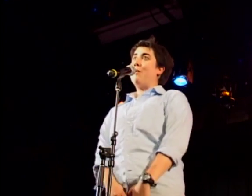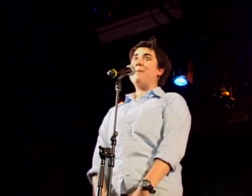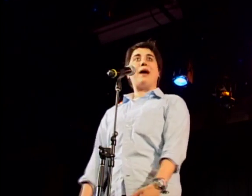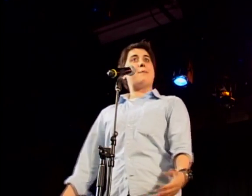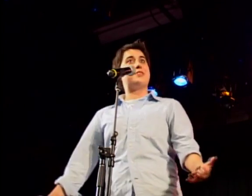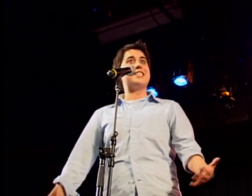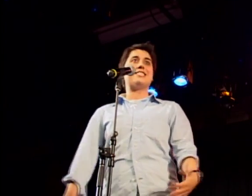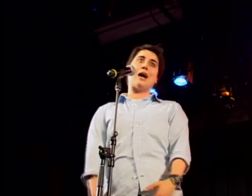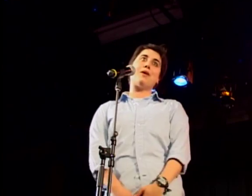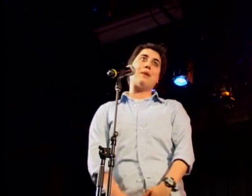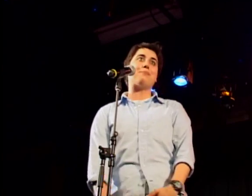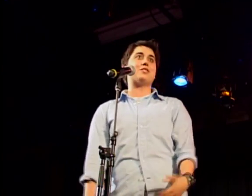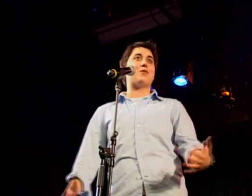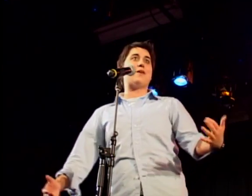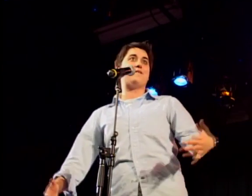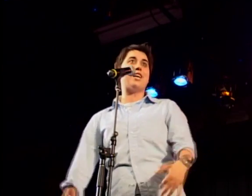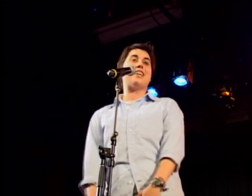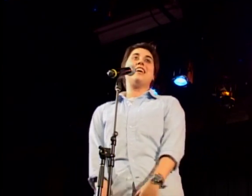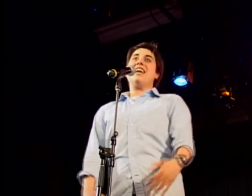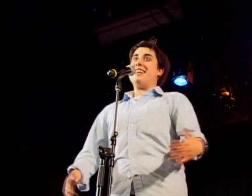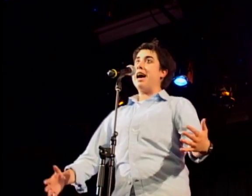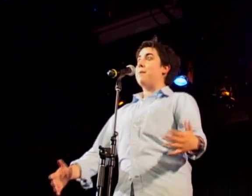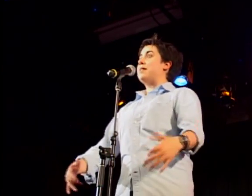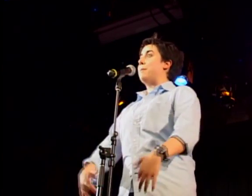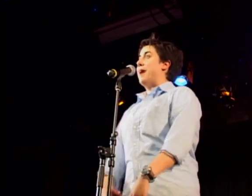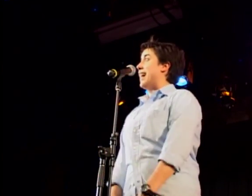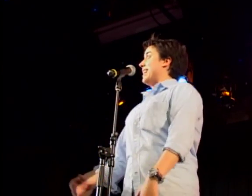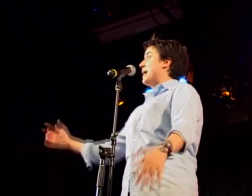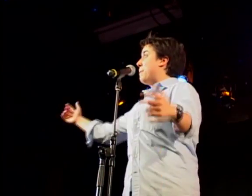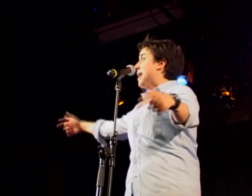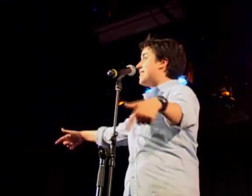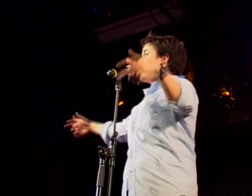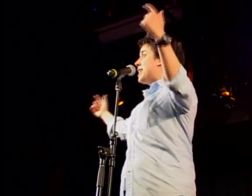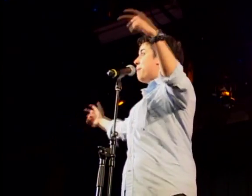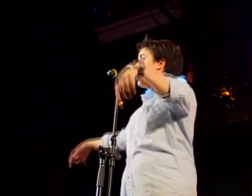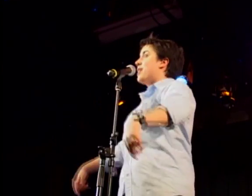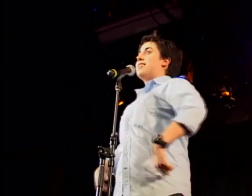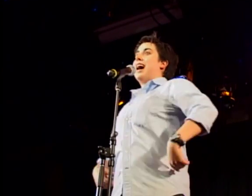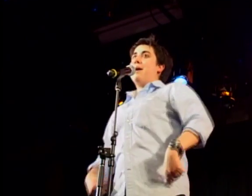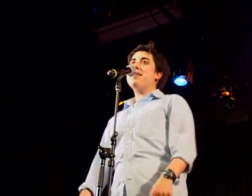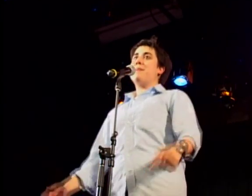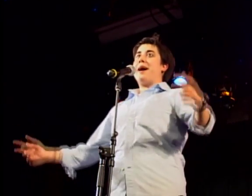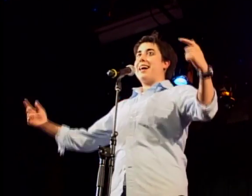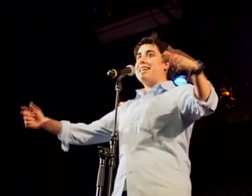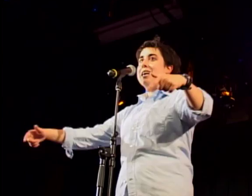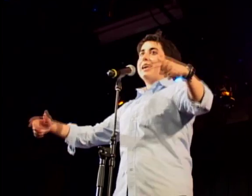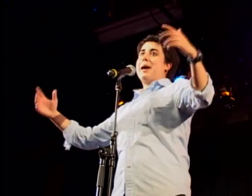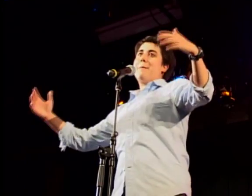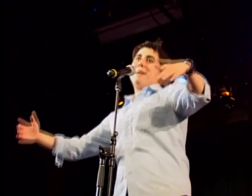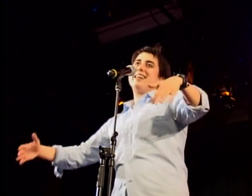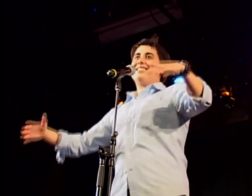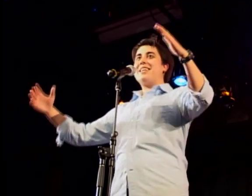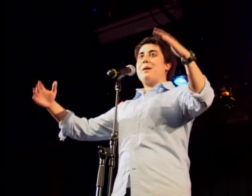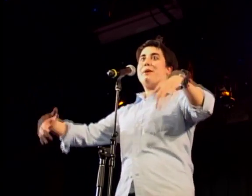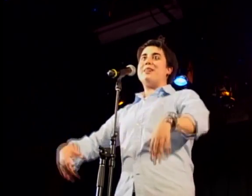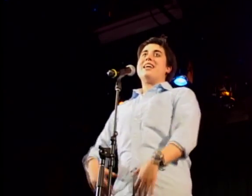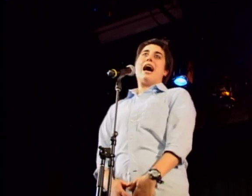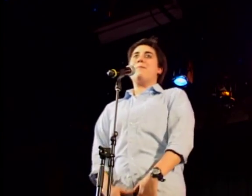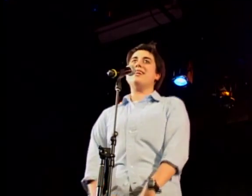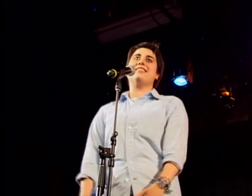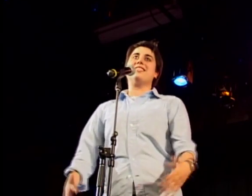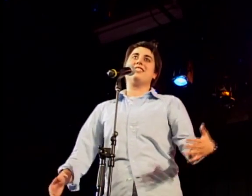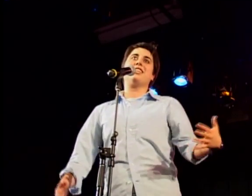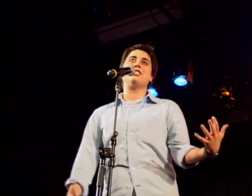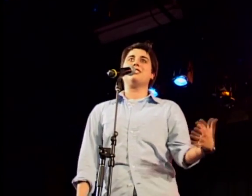run. But when we pop this, yeah, we pop this for fun. Now I'm in the back eating my Cinnabons. I'm in the back eating my